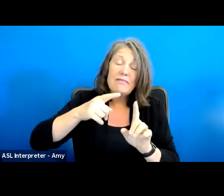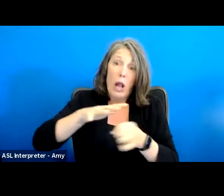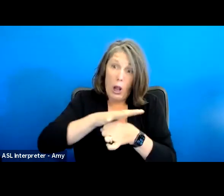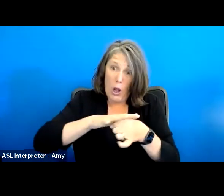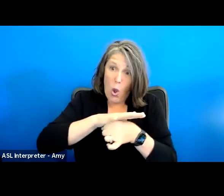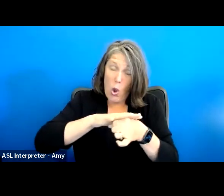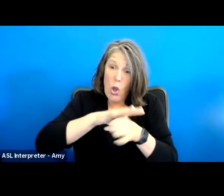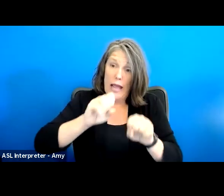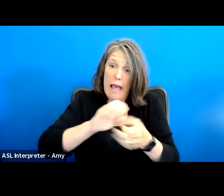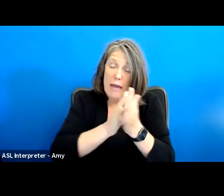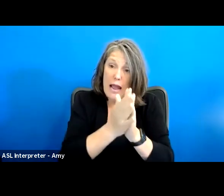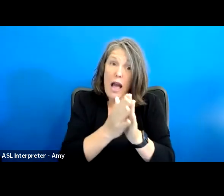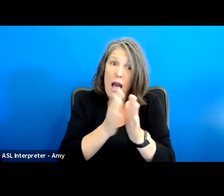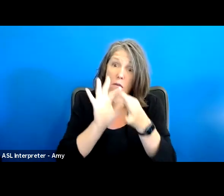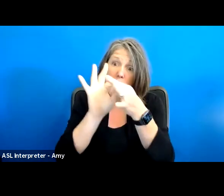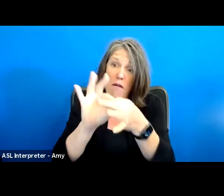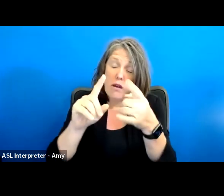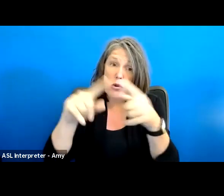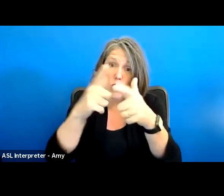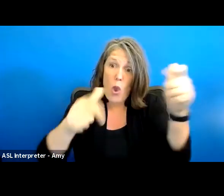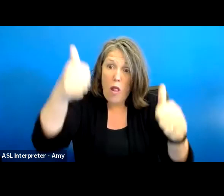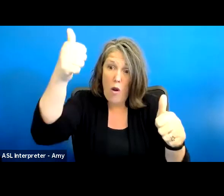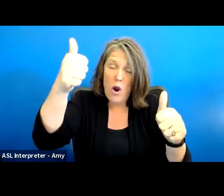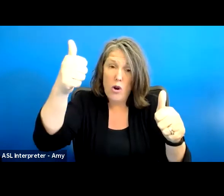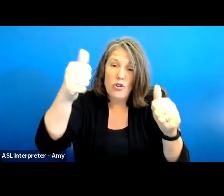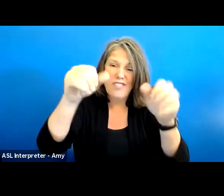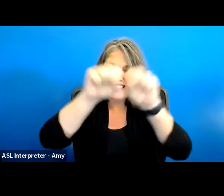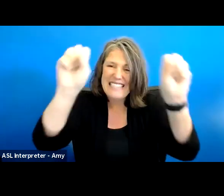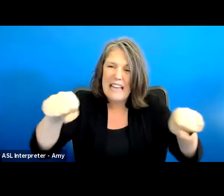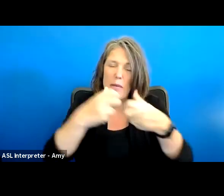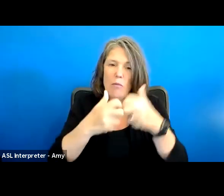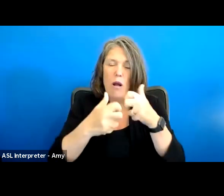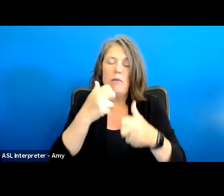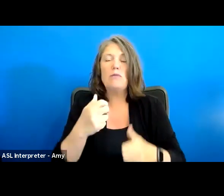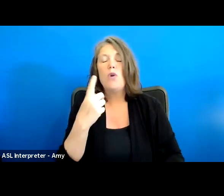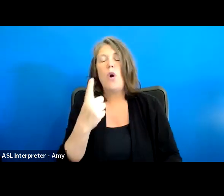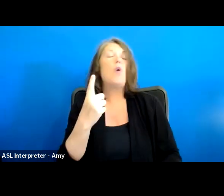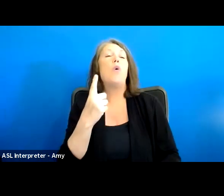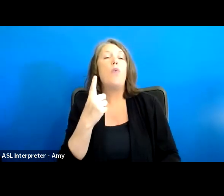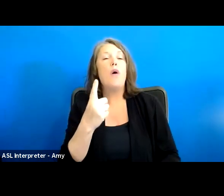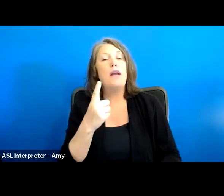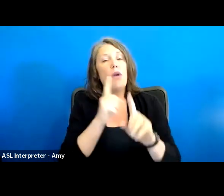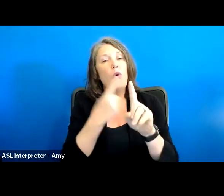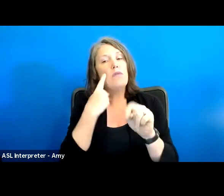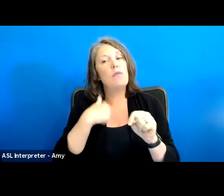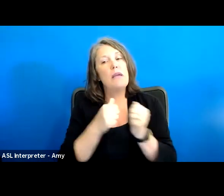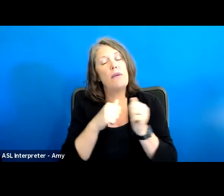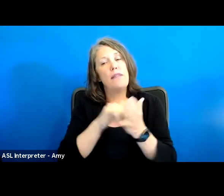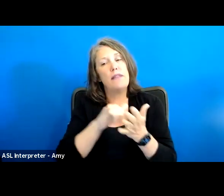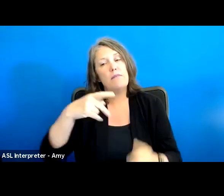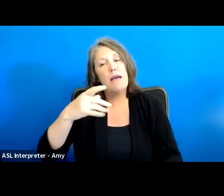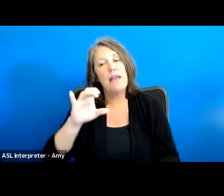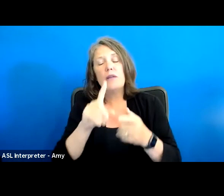systemic problems. So something that was the goal for me in doing this podcast was